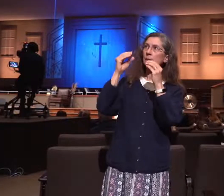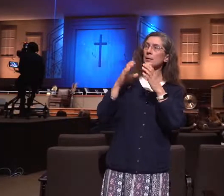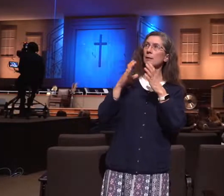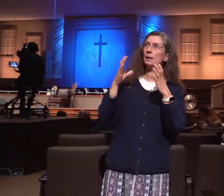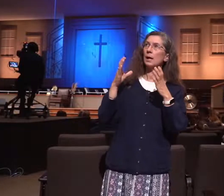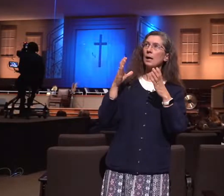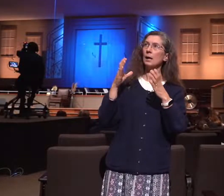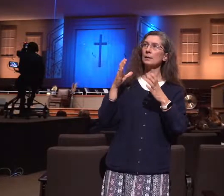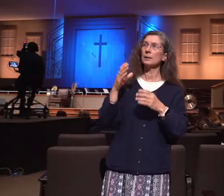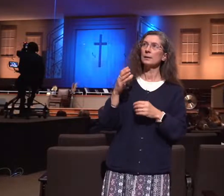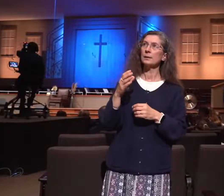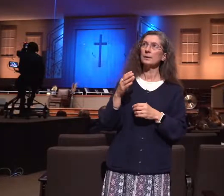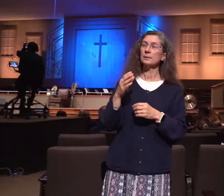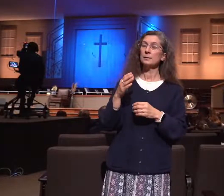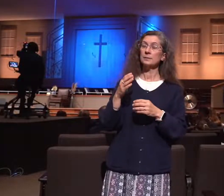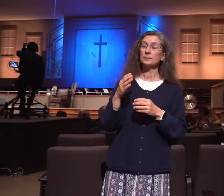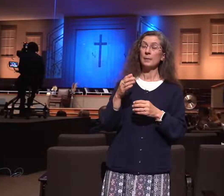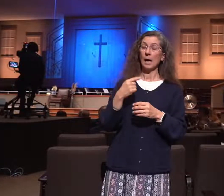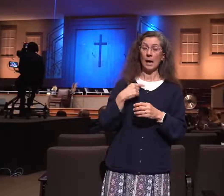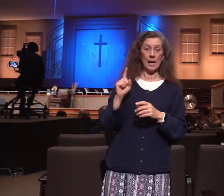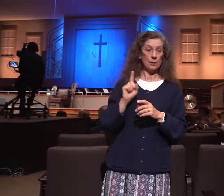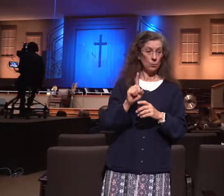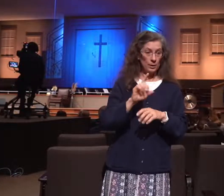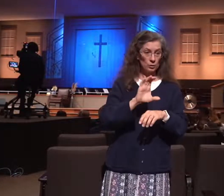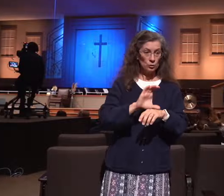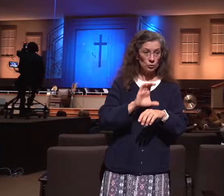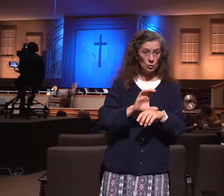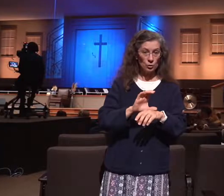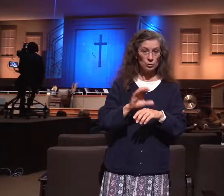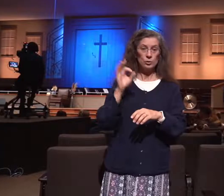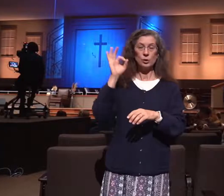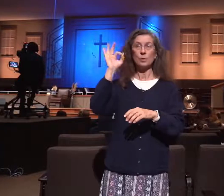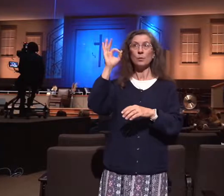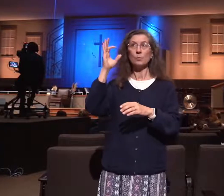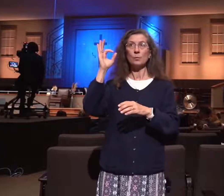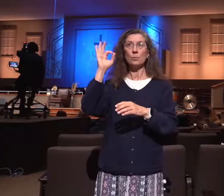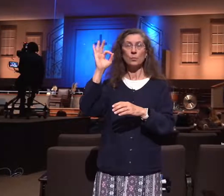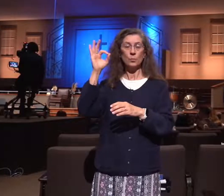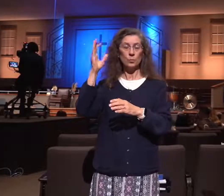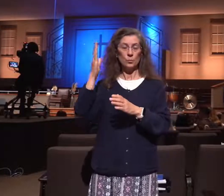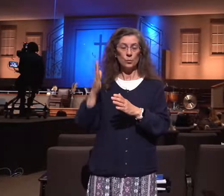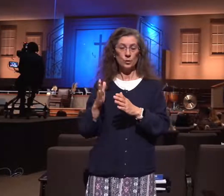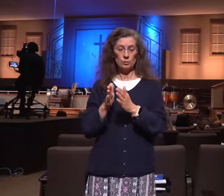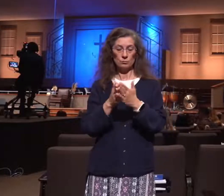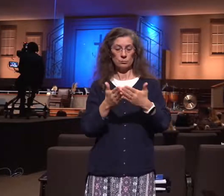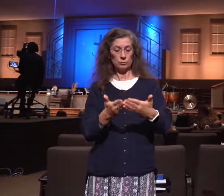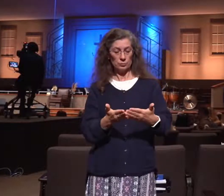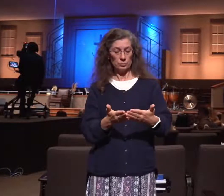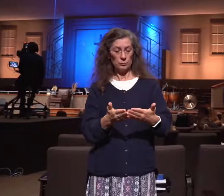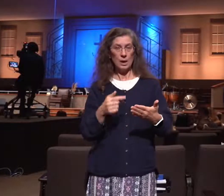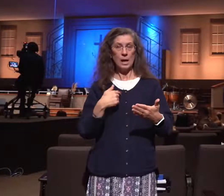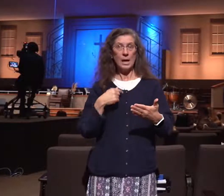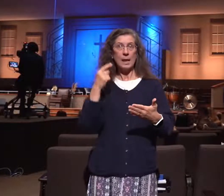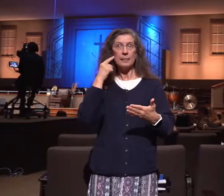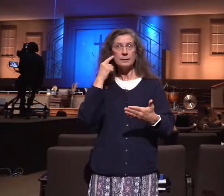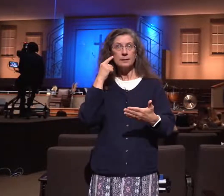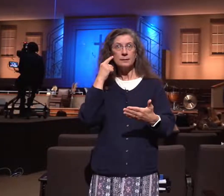The man of God opened the Bible, Word of God, and taught and I listened and